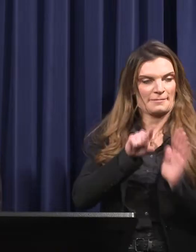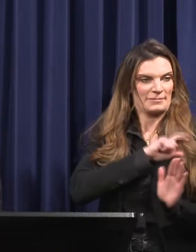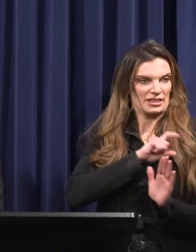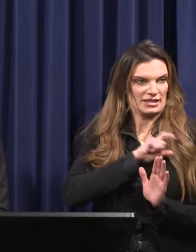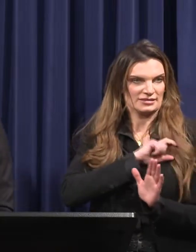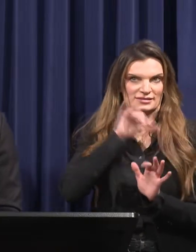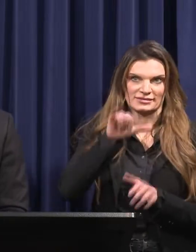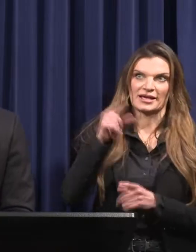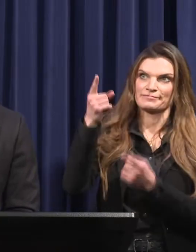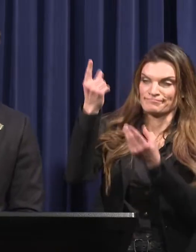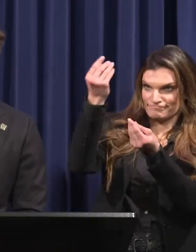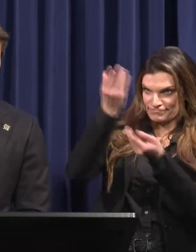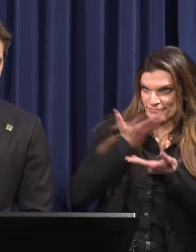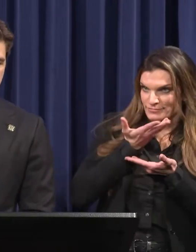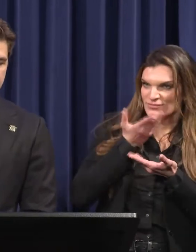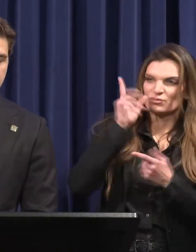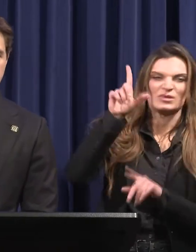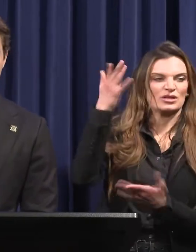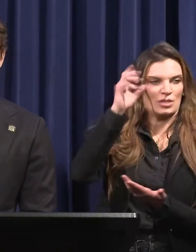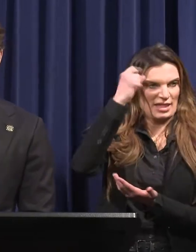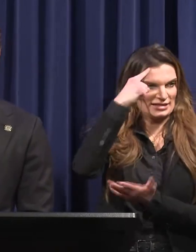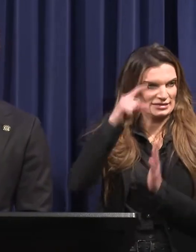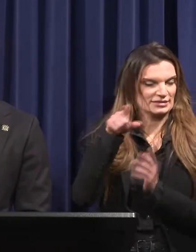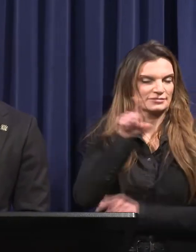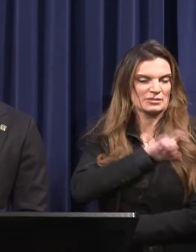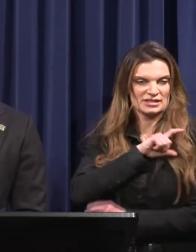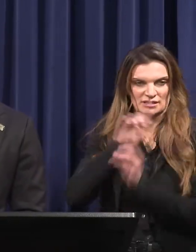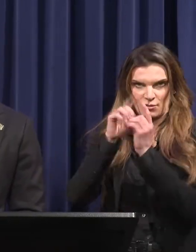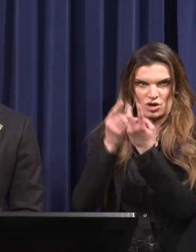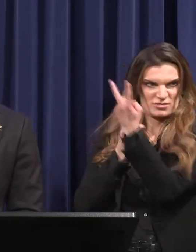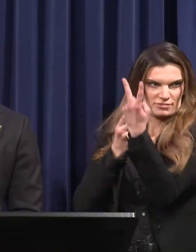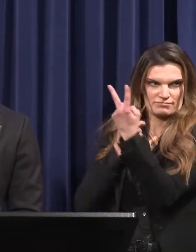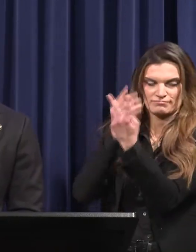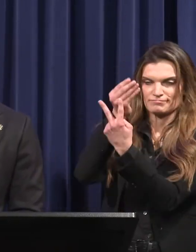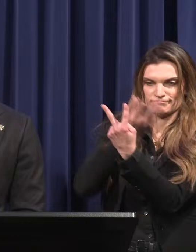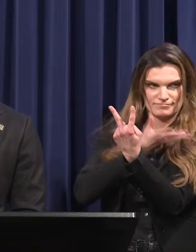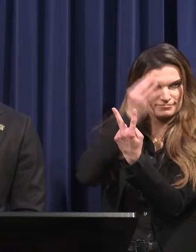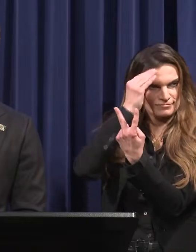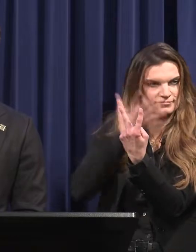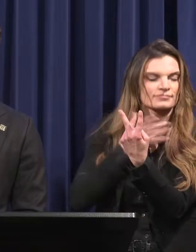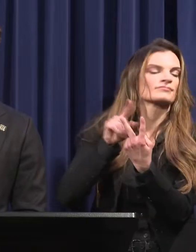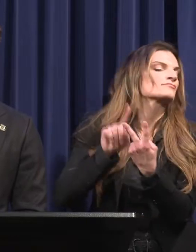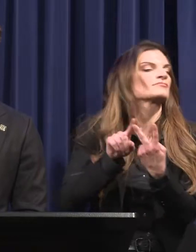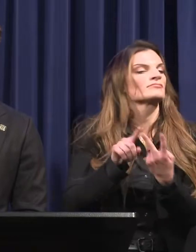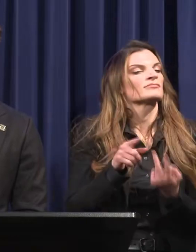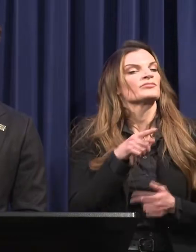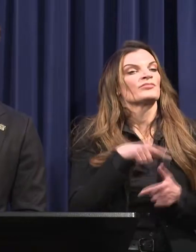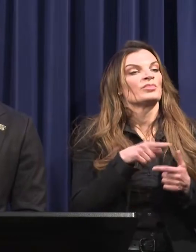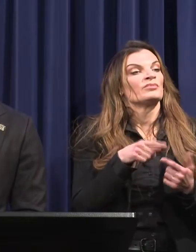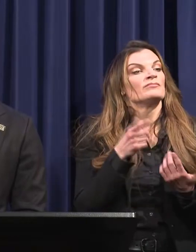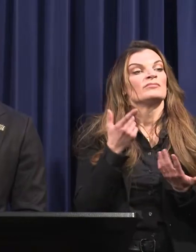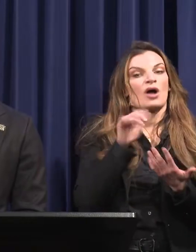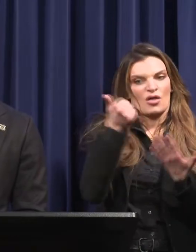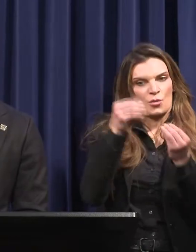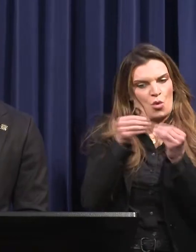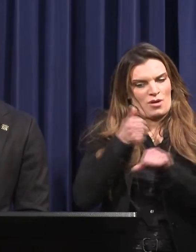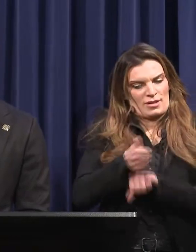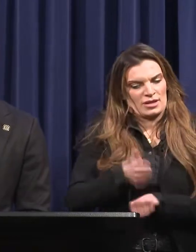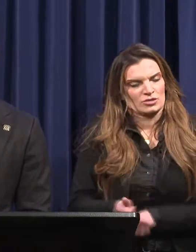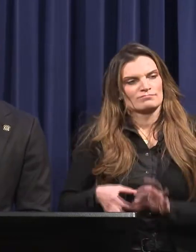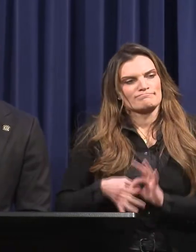Department. And then there was an additional set of allegations unrelated to the CSC, but pertaining